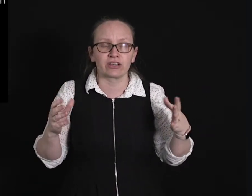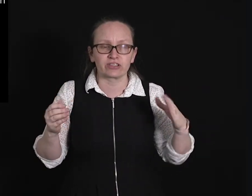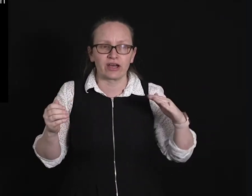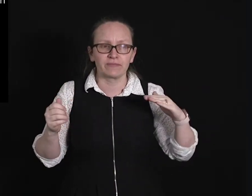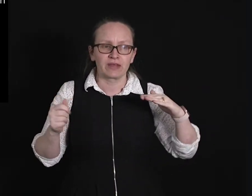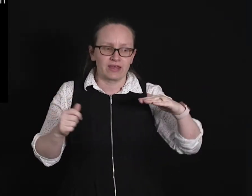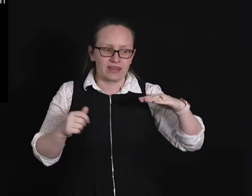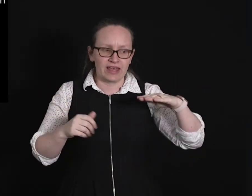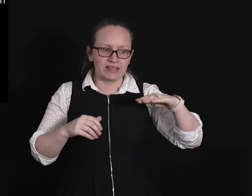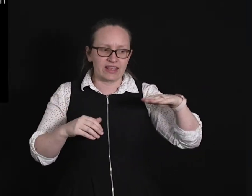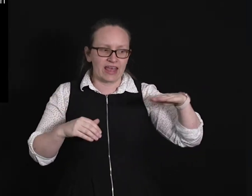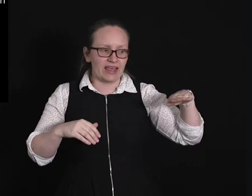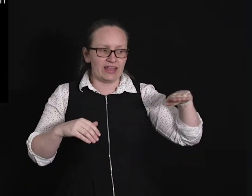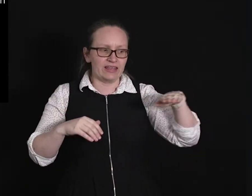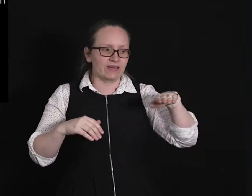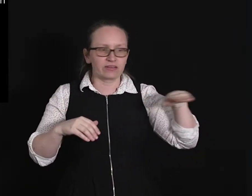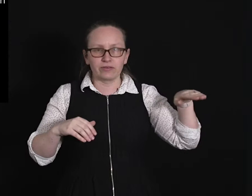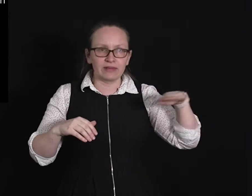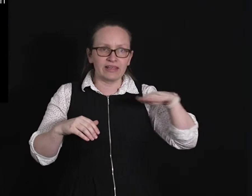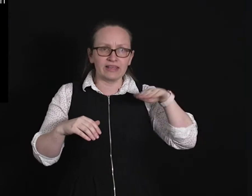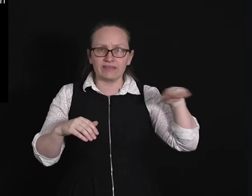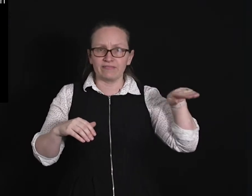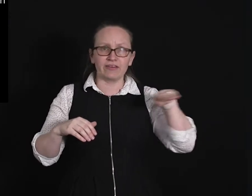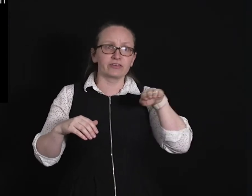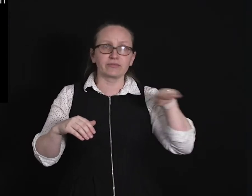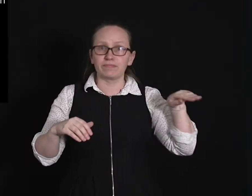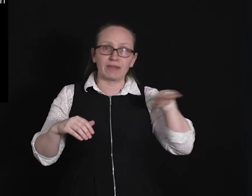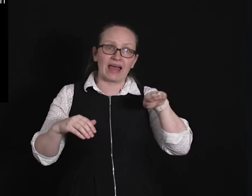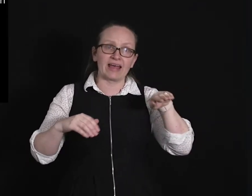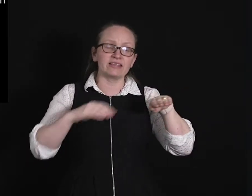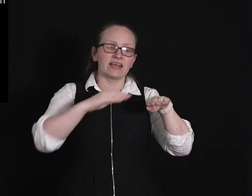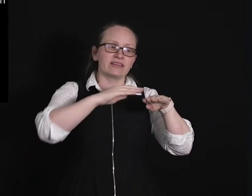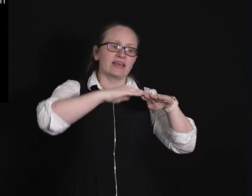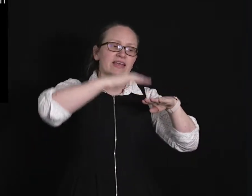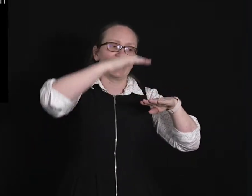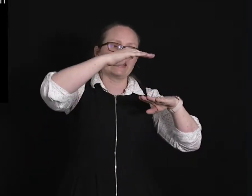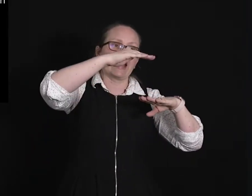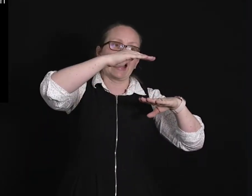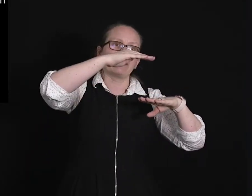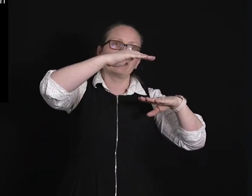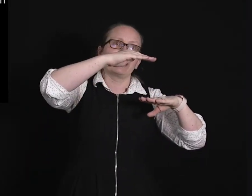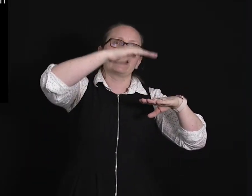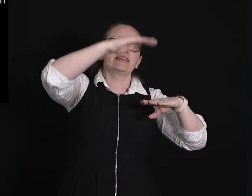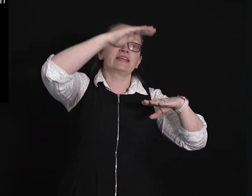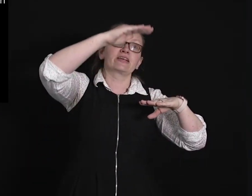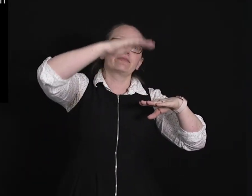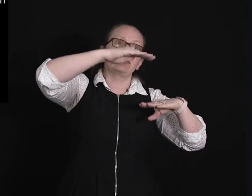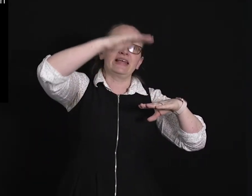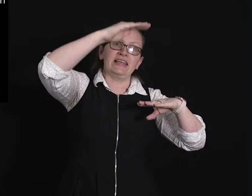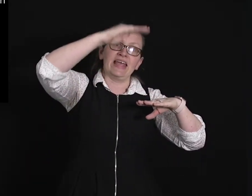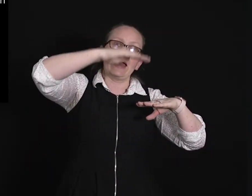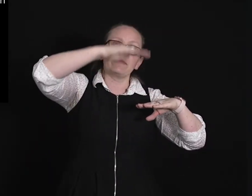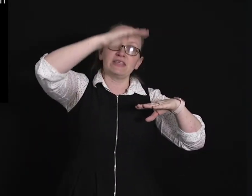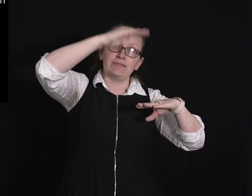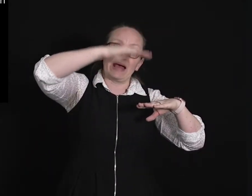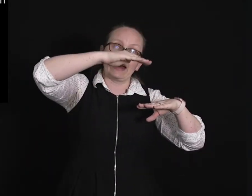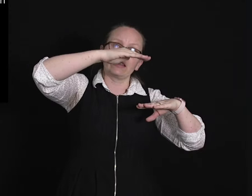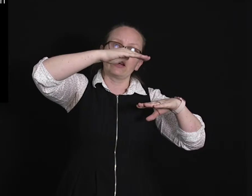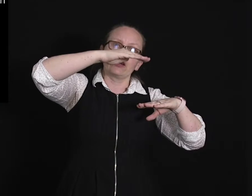structure, there's a completely filled band and then a gap and then a completely empty band. So